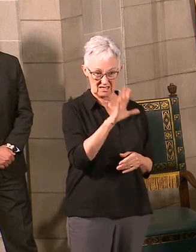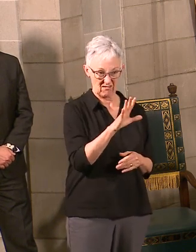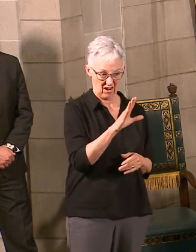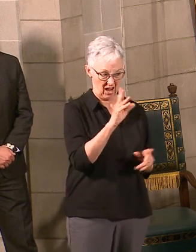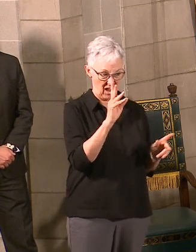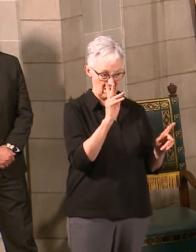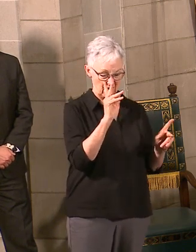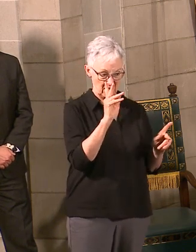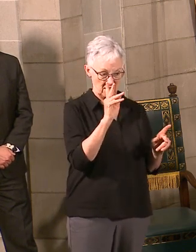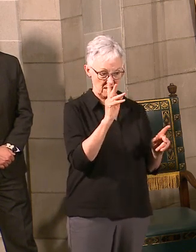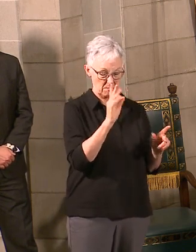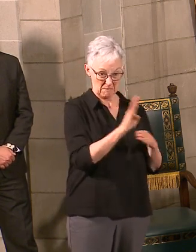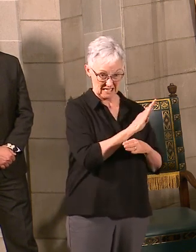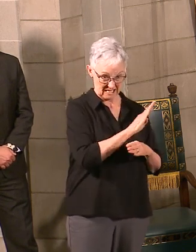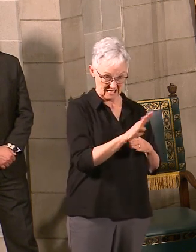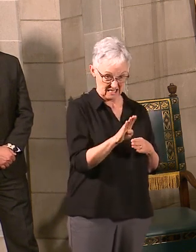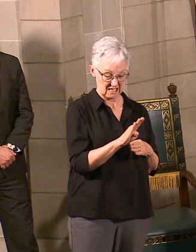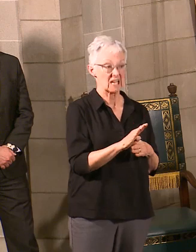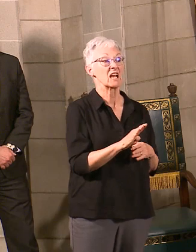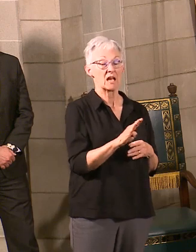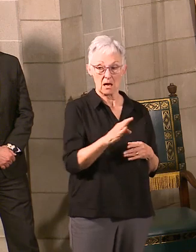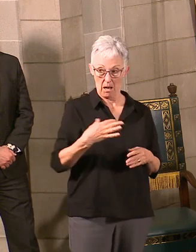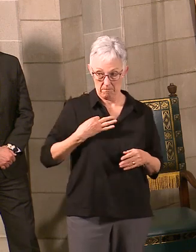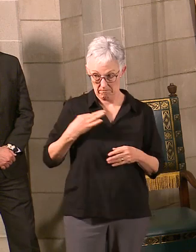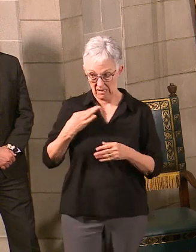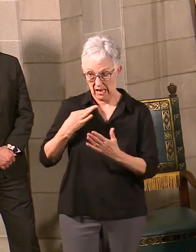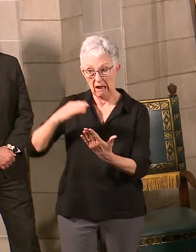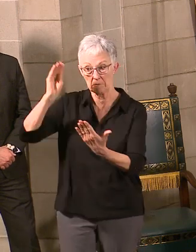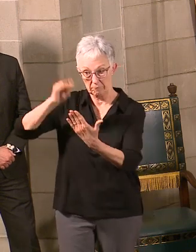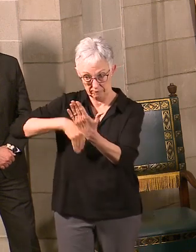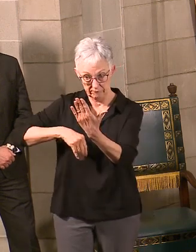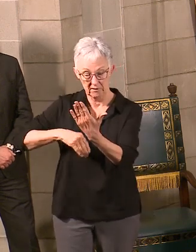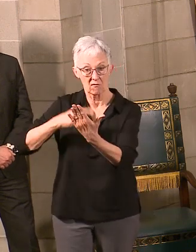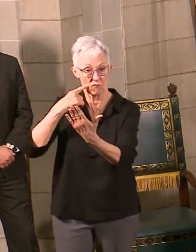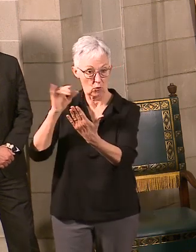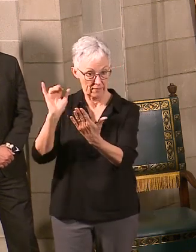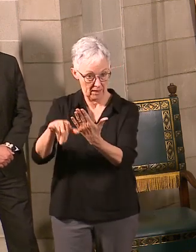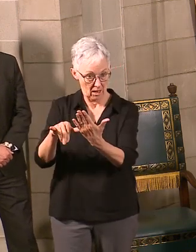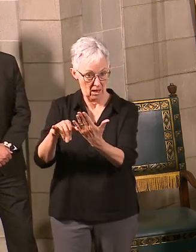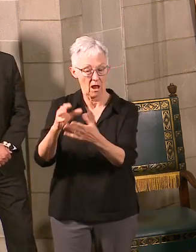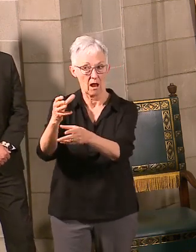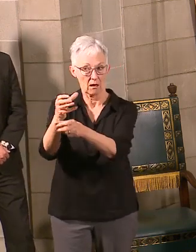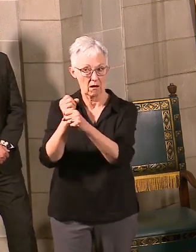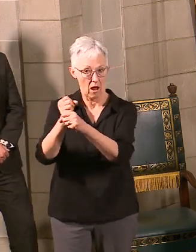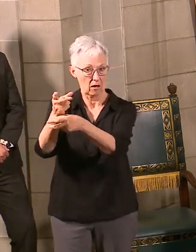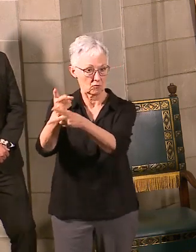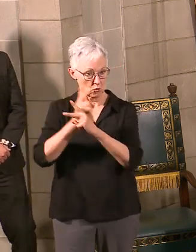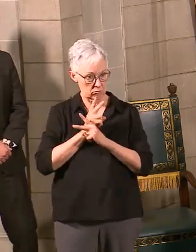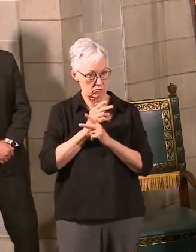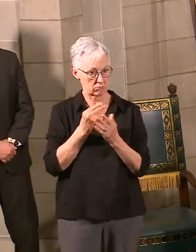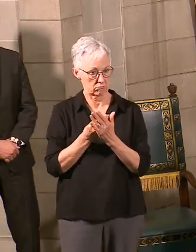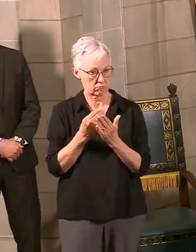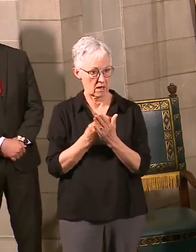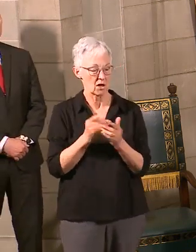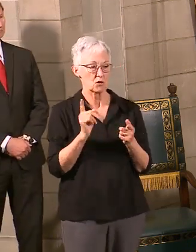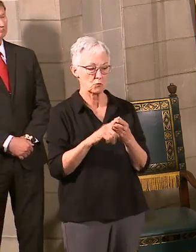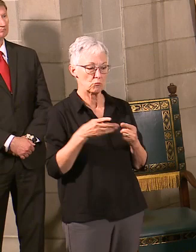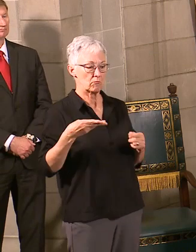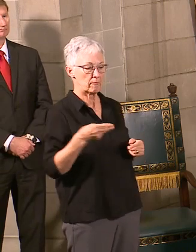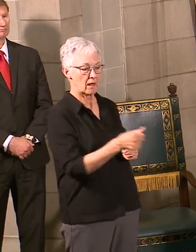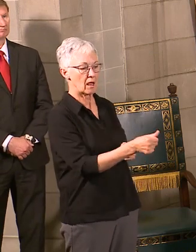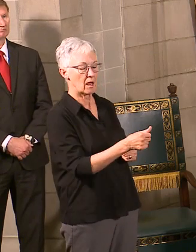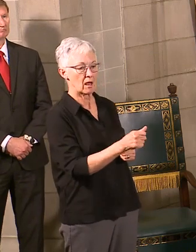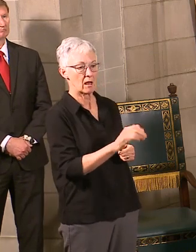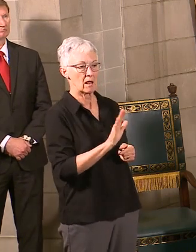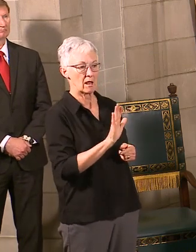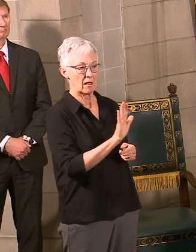that Paycheck Protection Program. So they got a loan that basically keeps their teammates on board and employed. 75% of the money